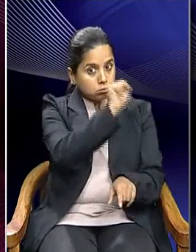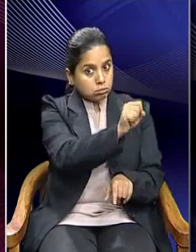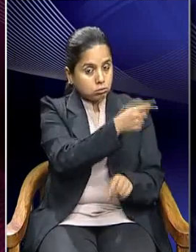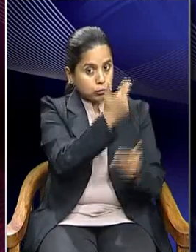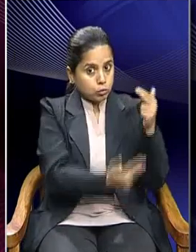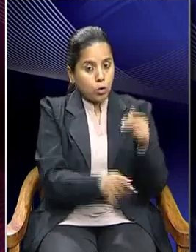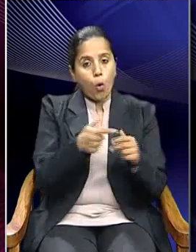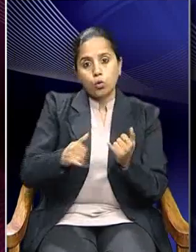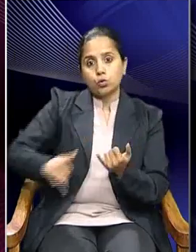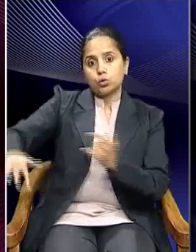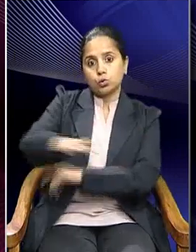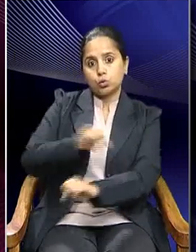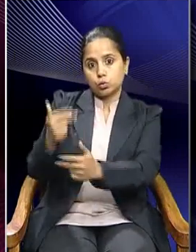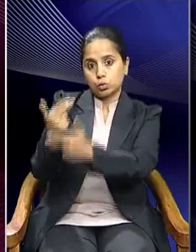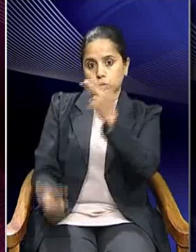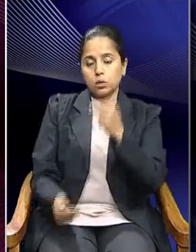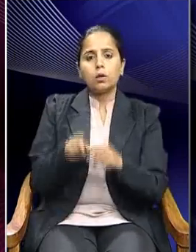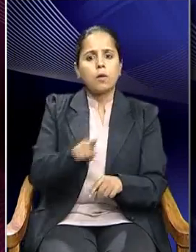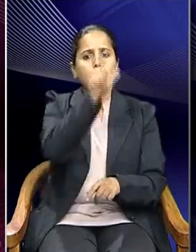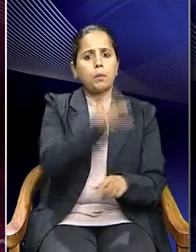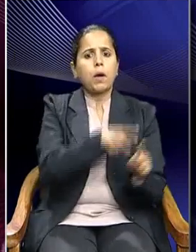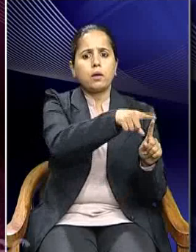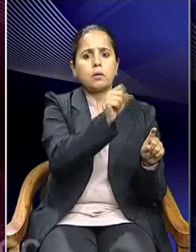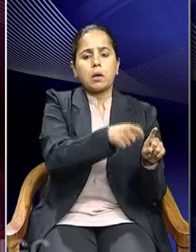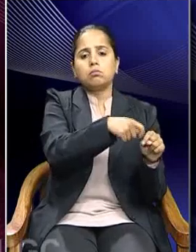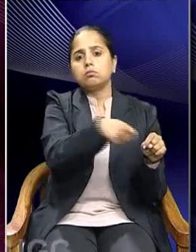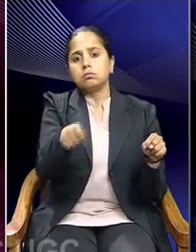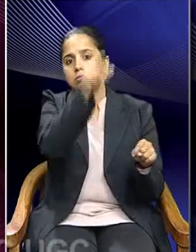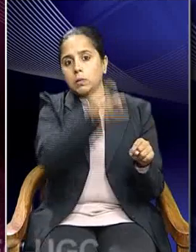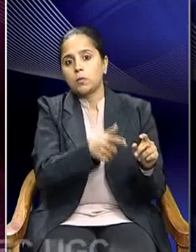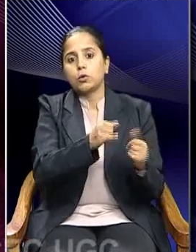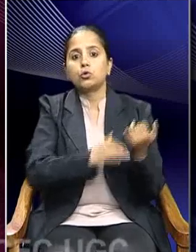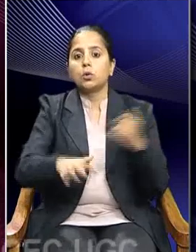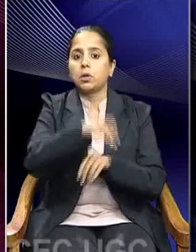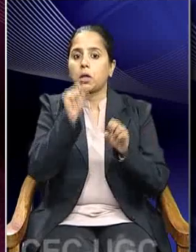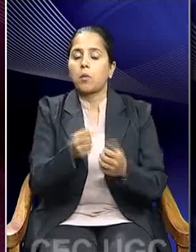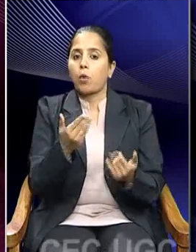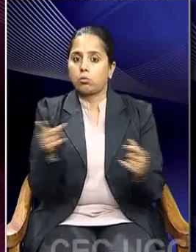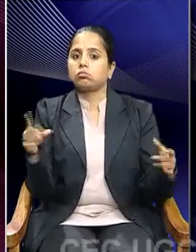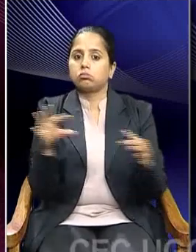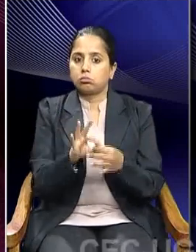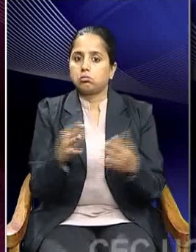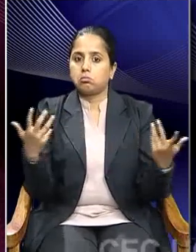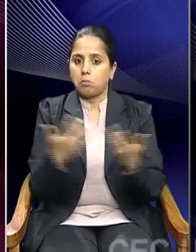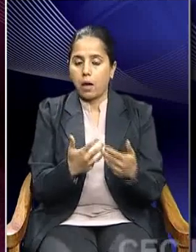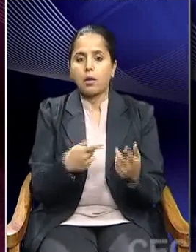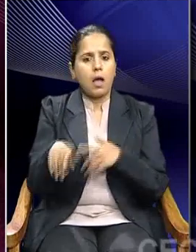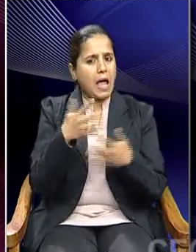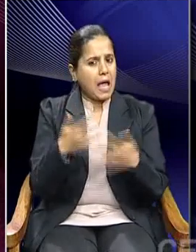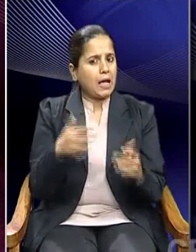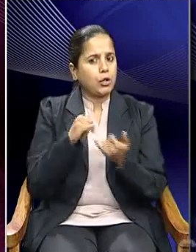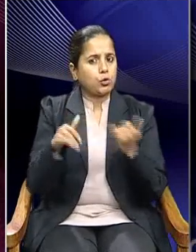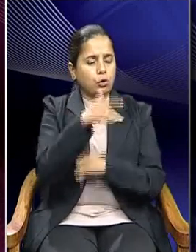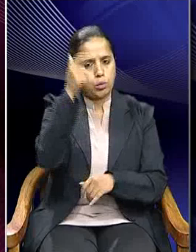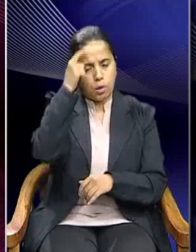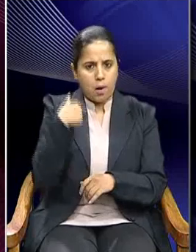individual is, to a large extent, depends on the society. So to understand any social